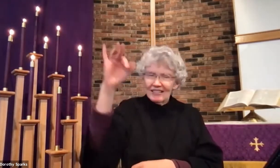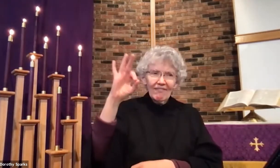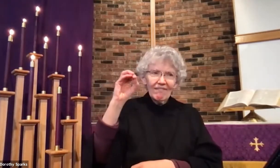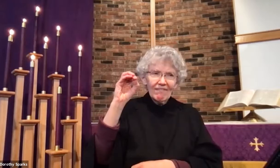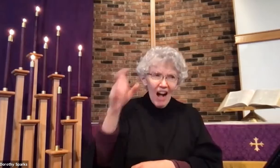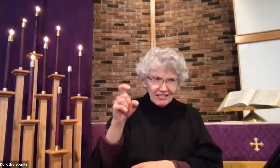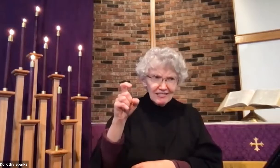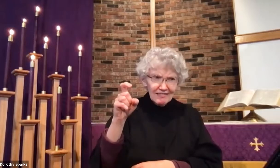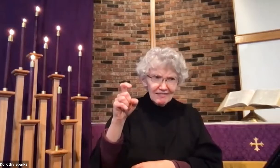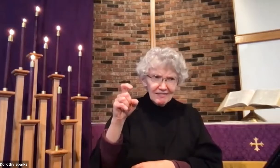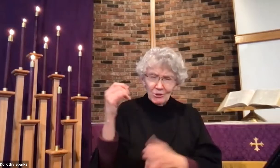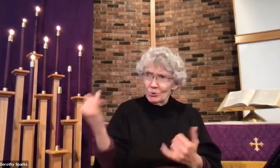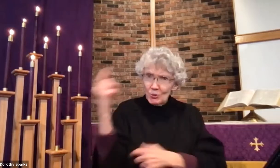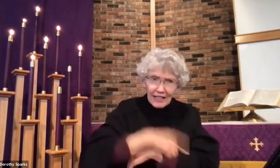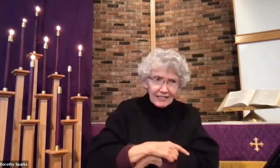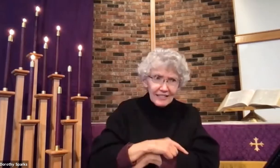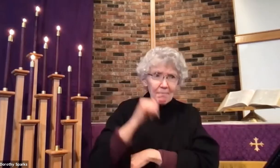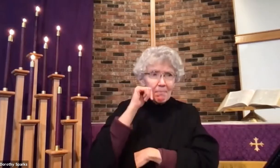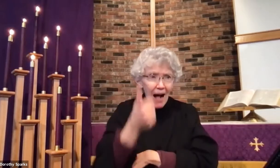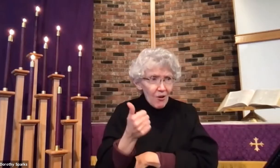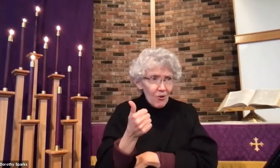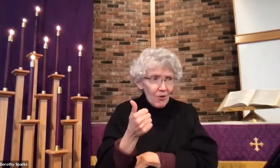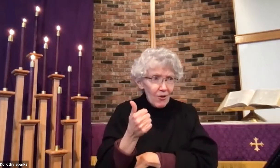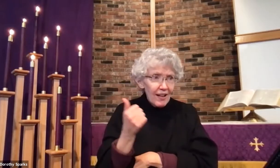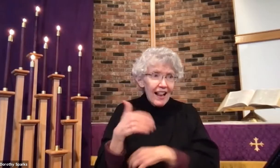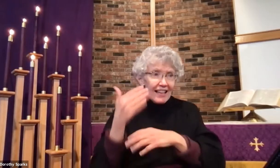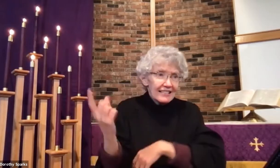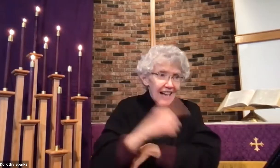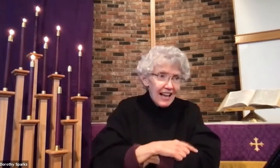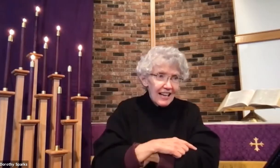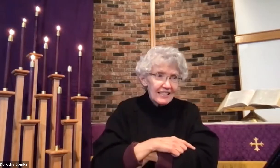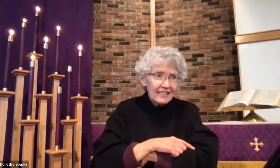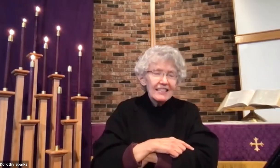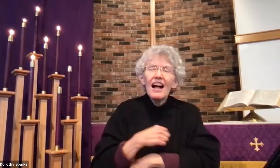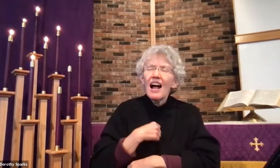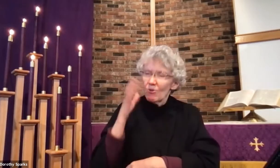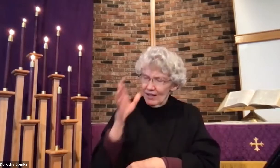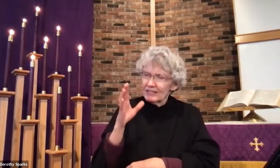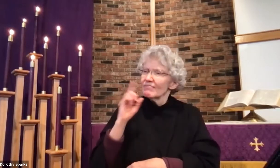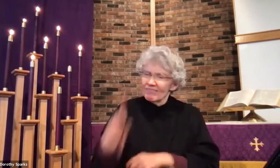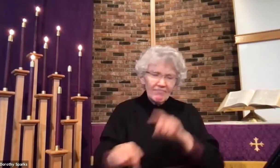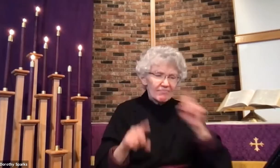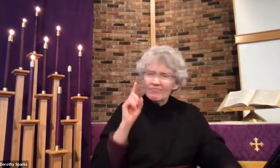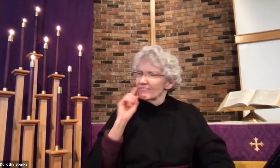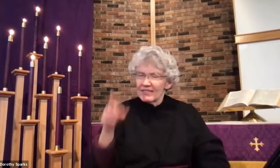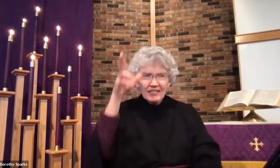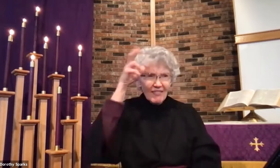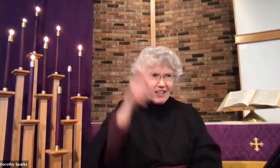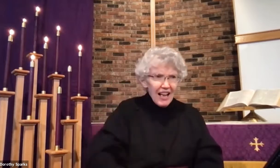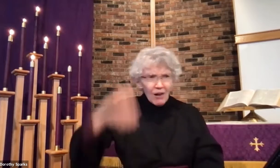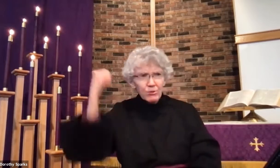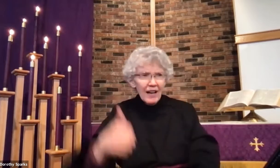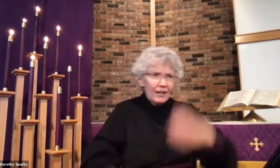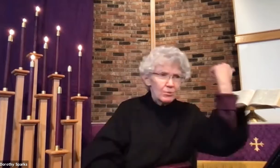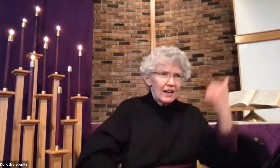Jesus told the Pharisees, he said, tell that fox that today, tomorrow, and the next day,